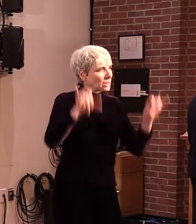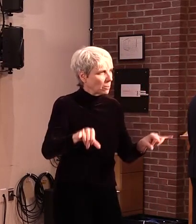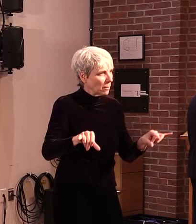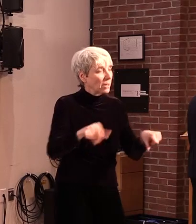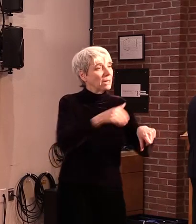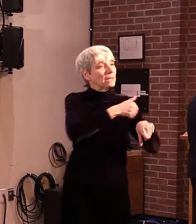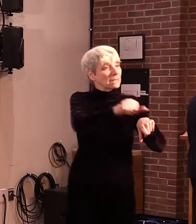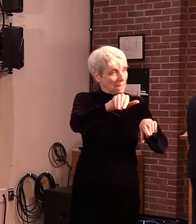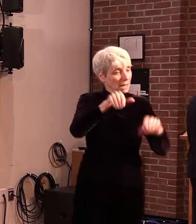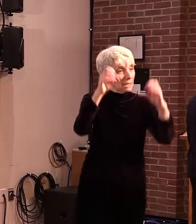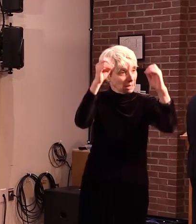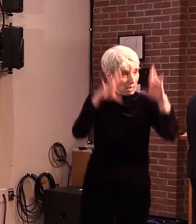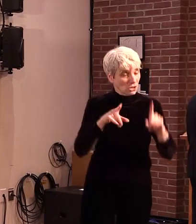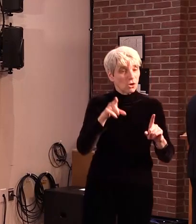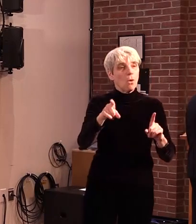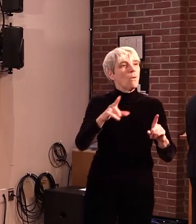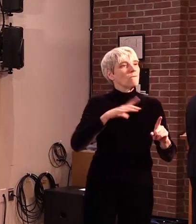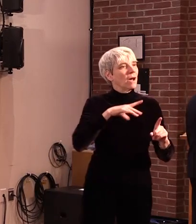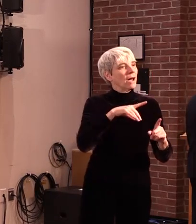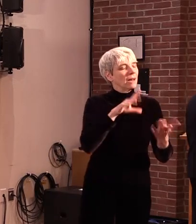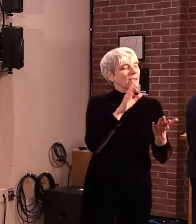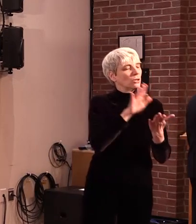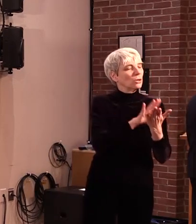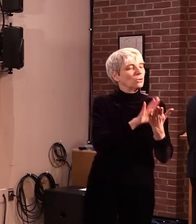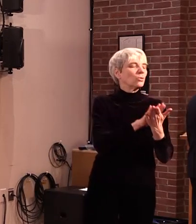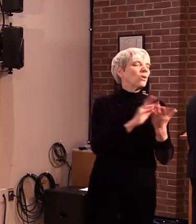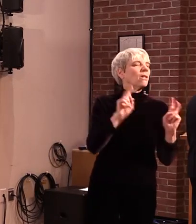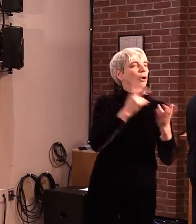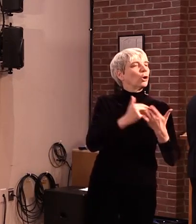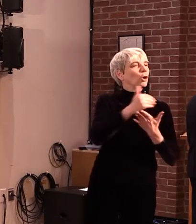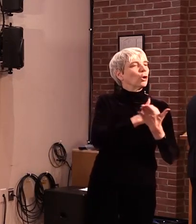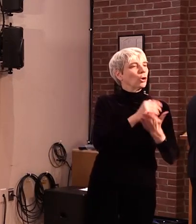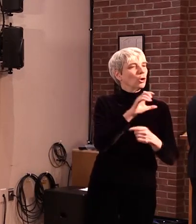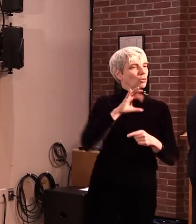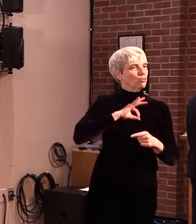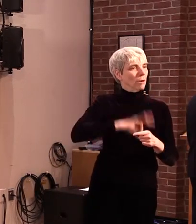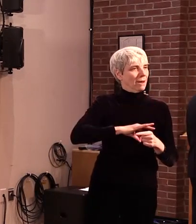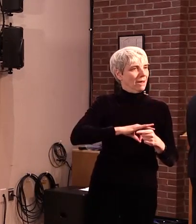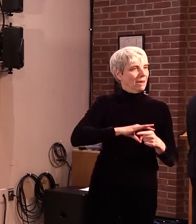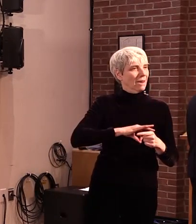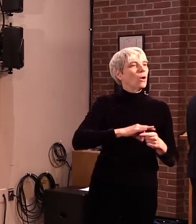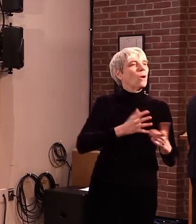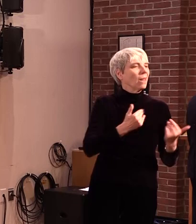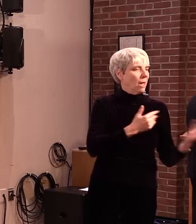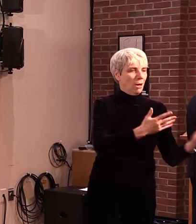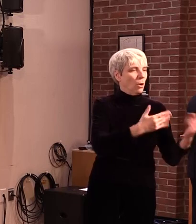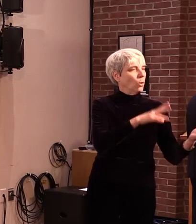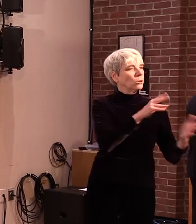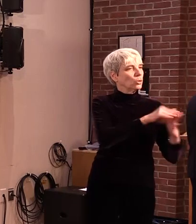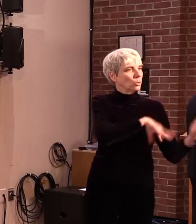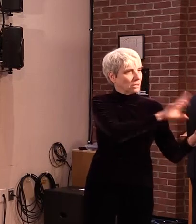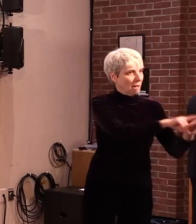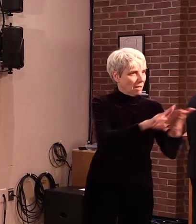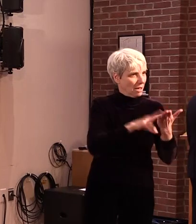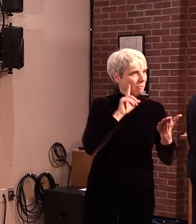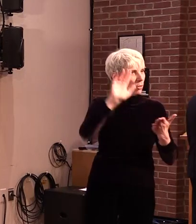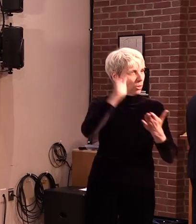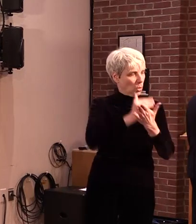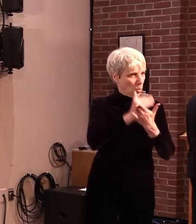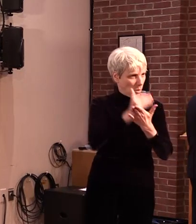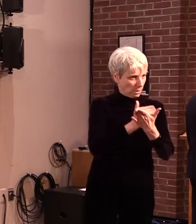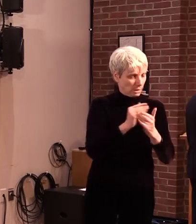number of course hours that it could be used to be enrolling its students. In response to the pandemic, we supported the expansion